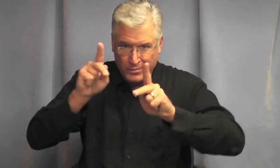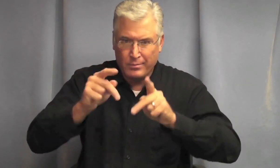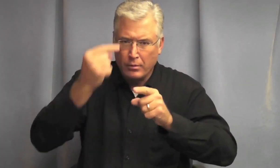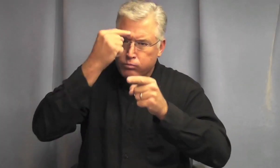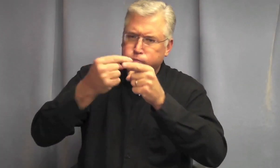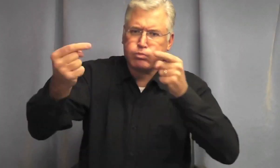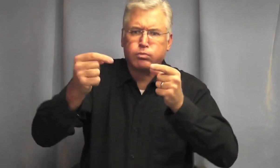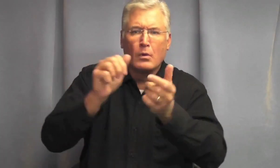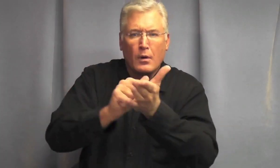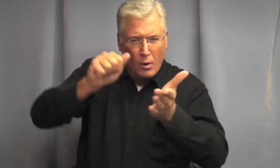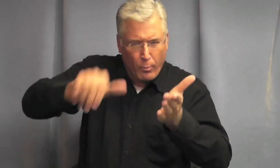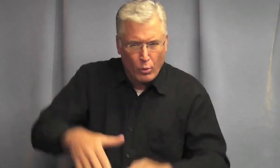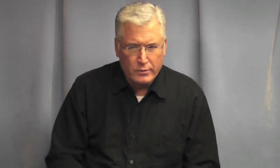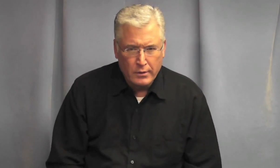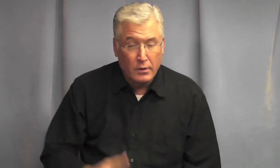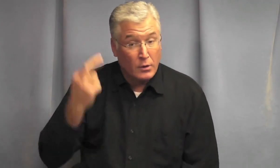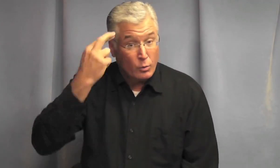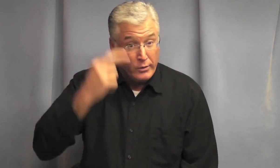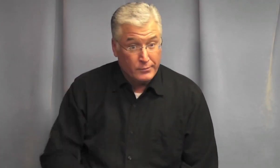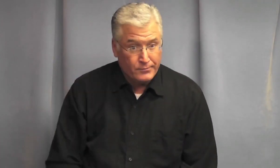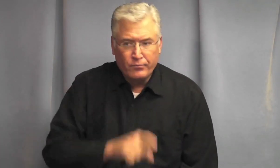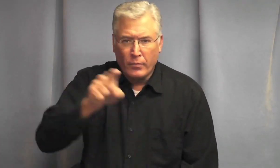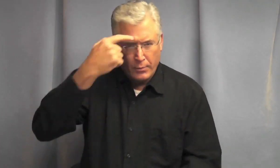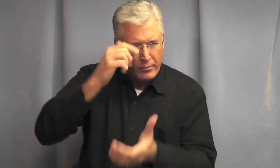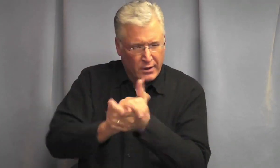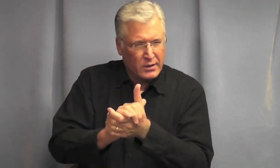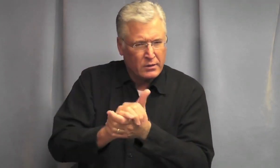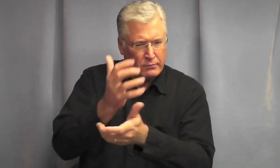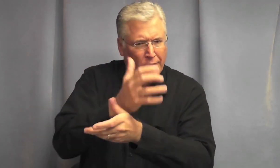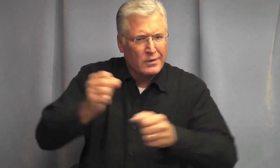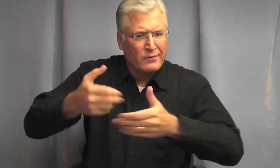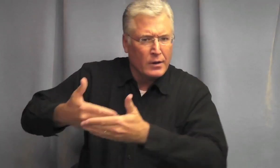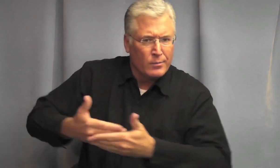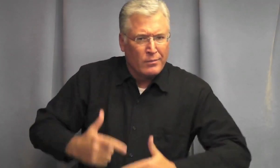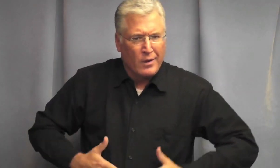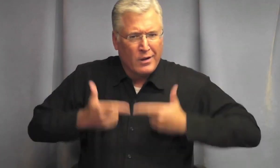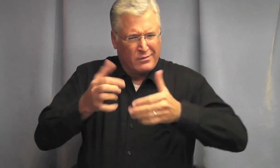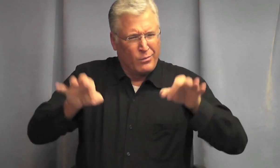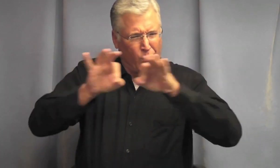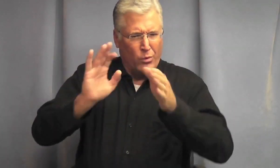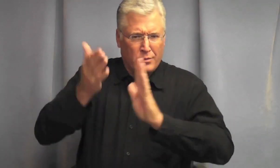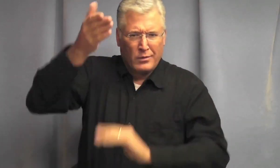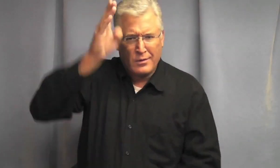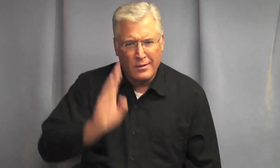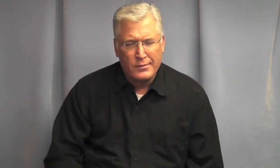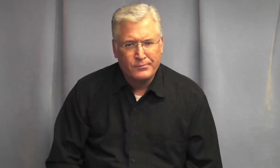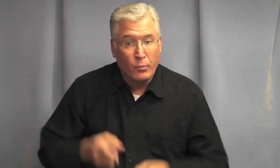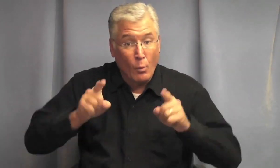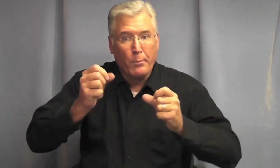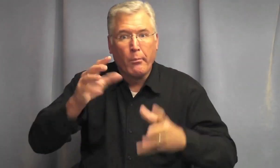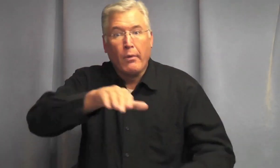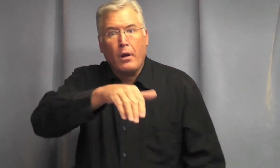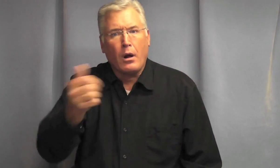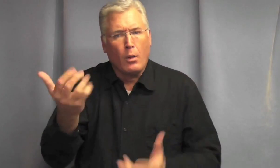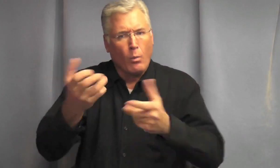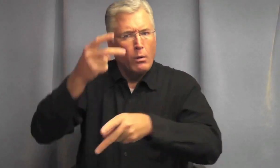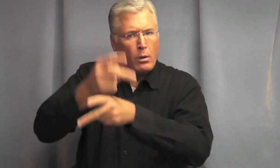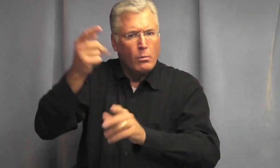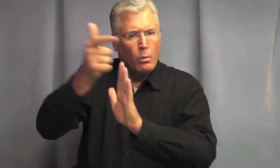There are a number of people out there who oppose abortion. The reason is because they believe that the sanctity of life is important to God, while